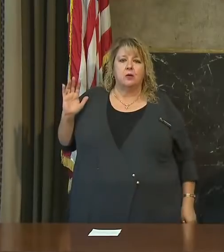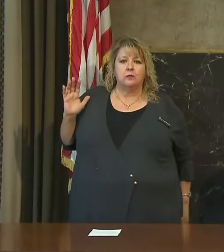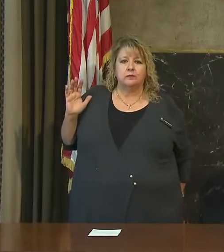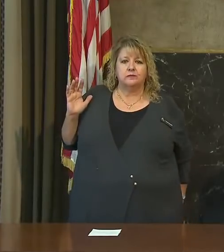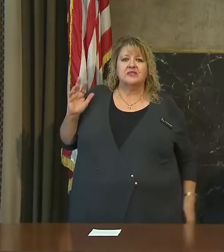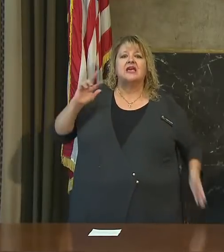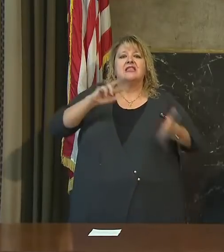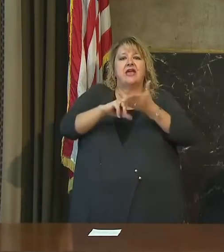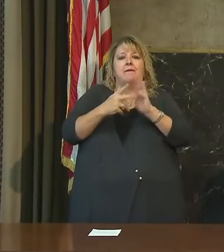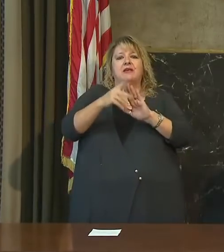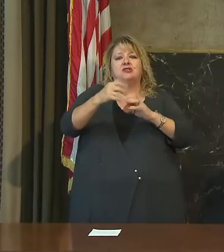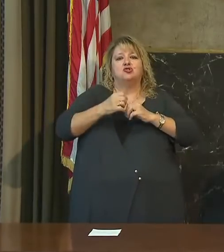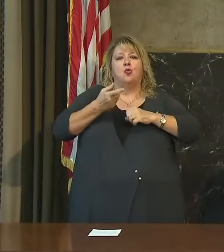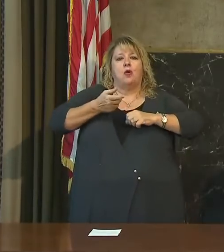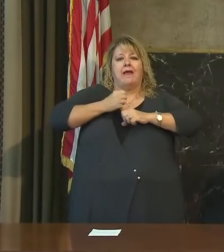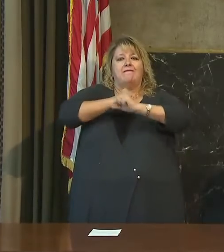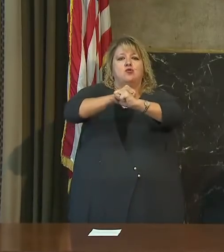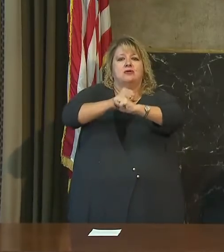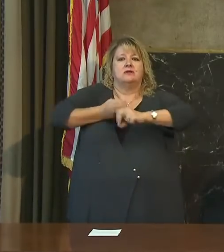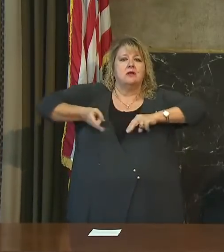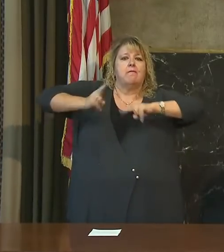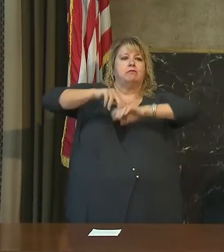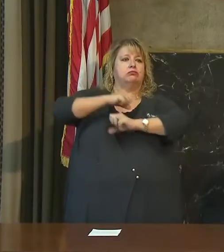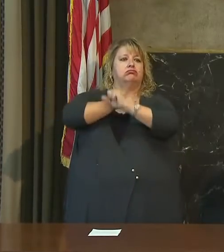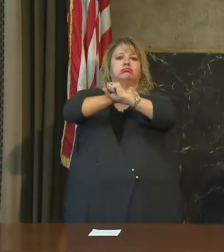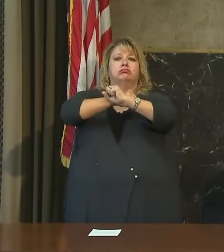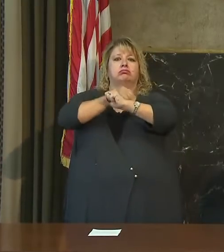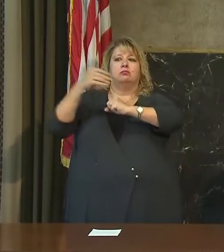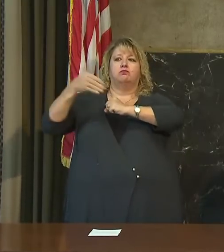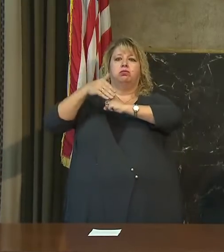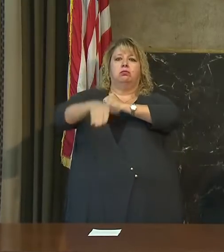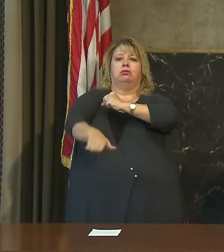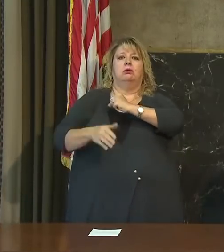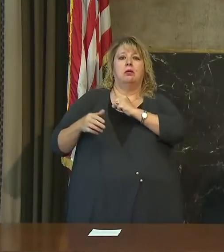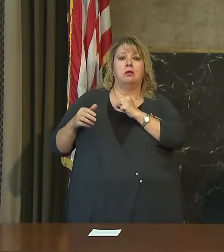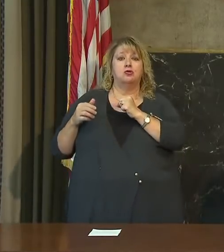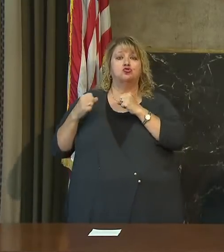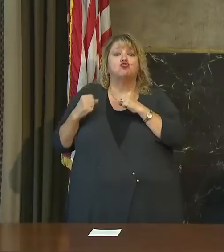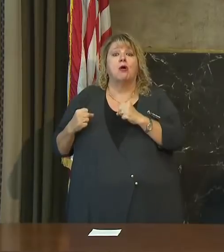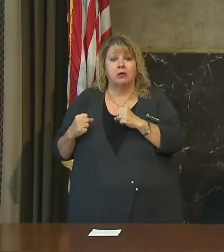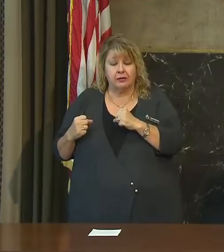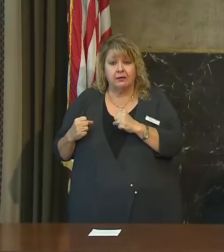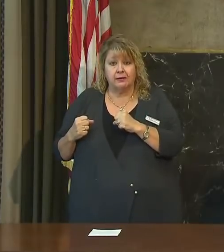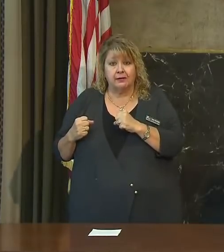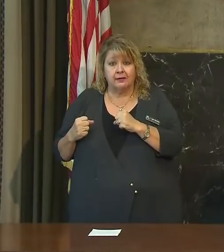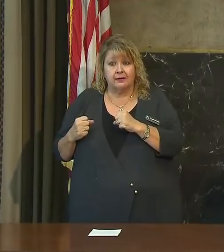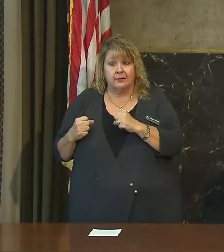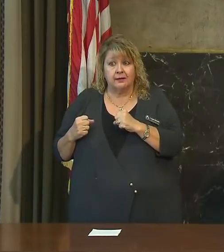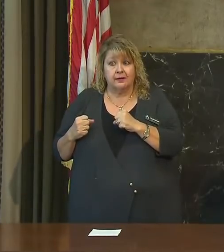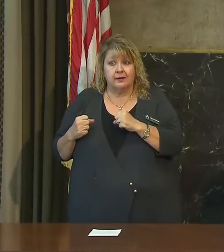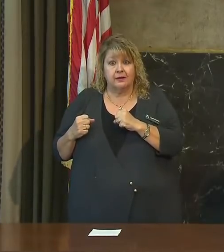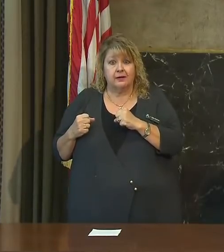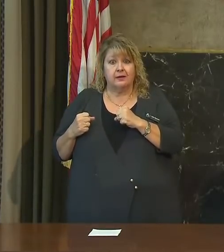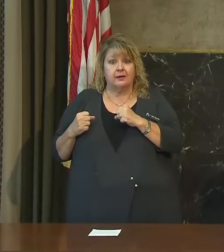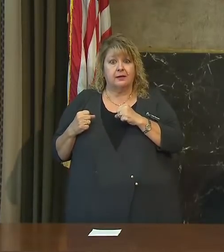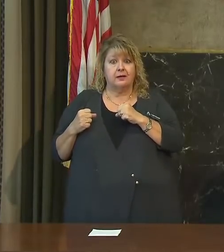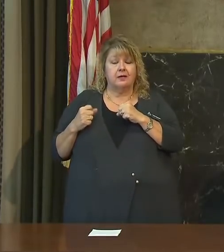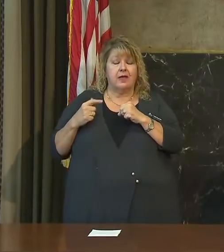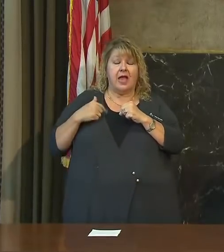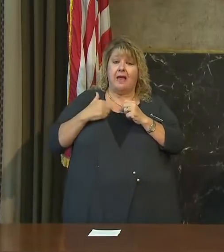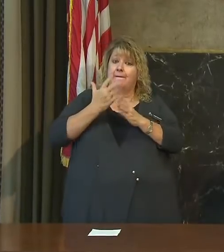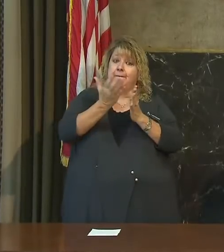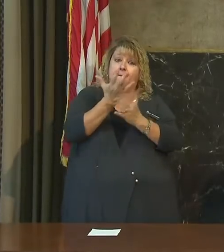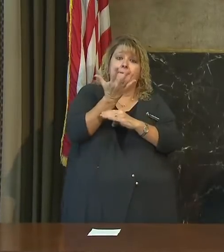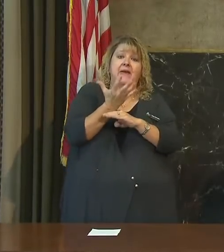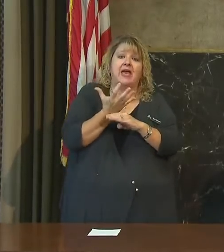I'm pleading with people. And I've done it before. And if you didn't listen to me then,